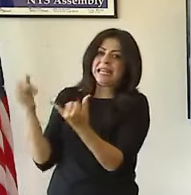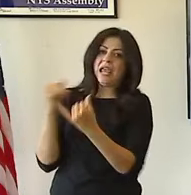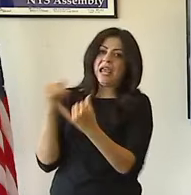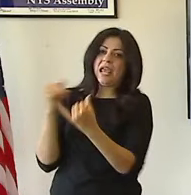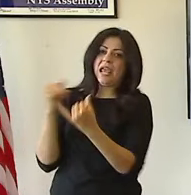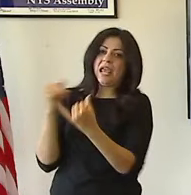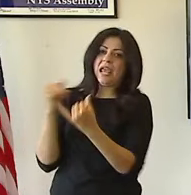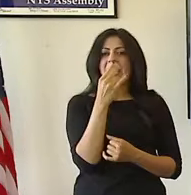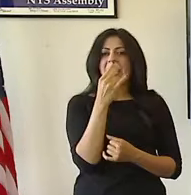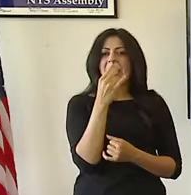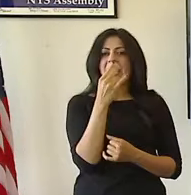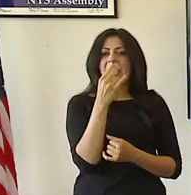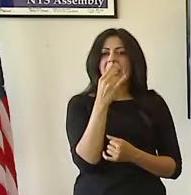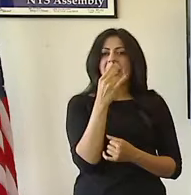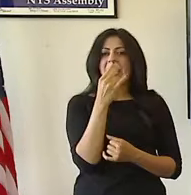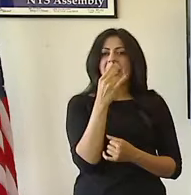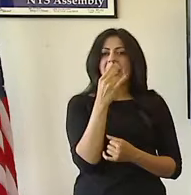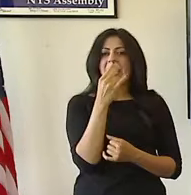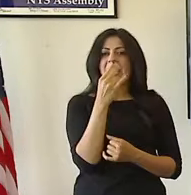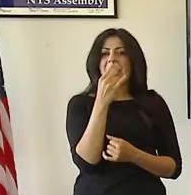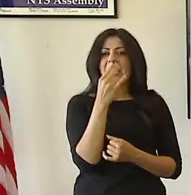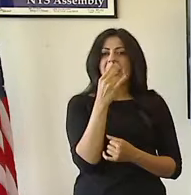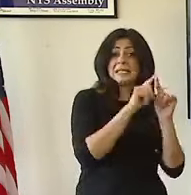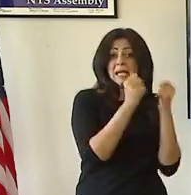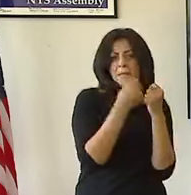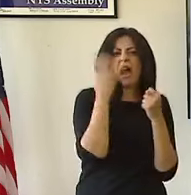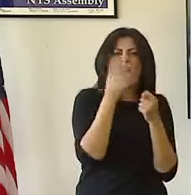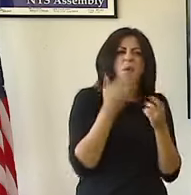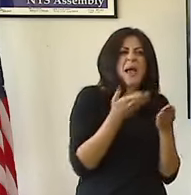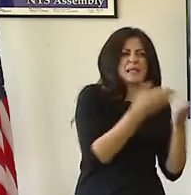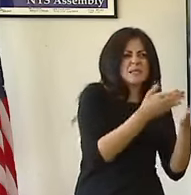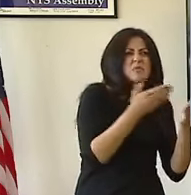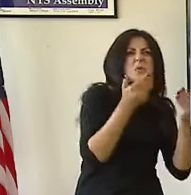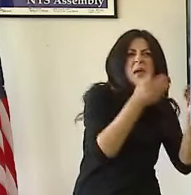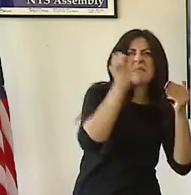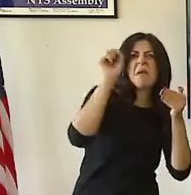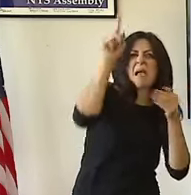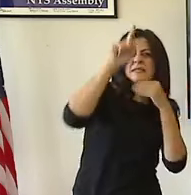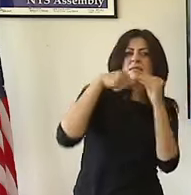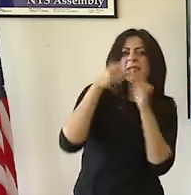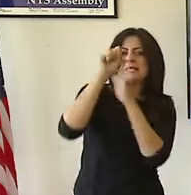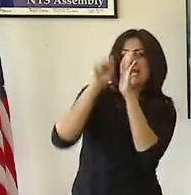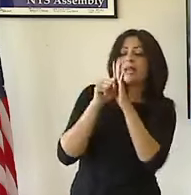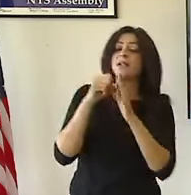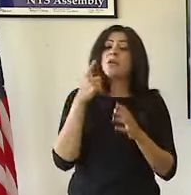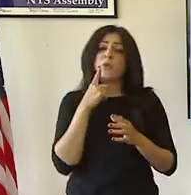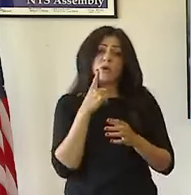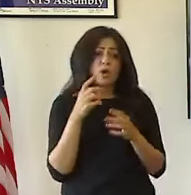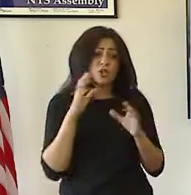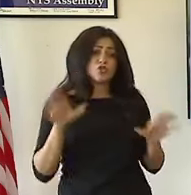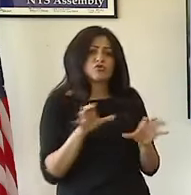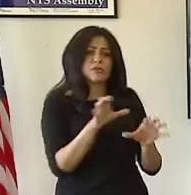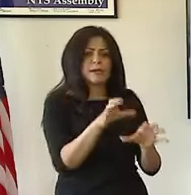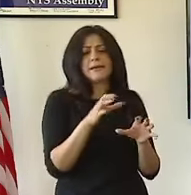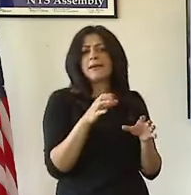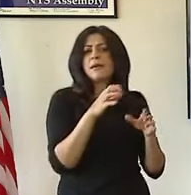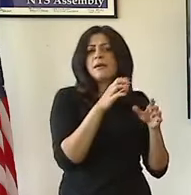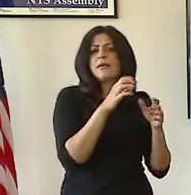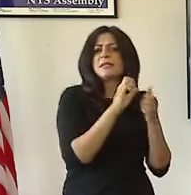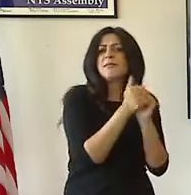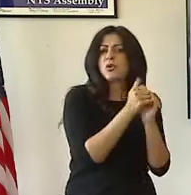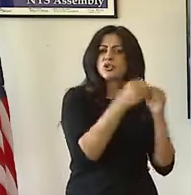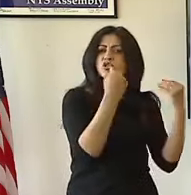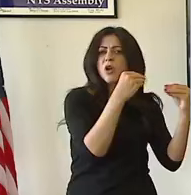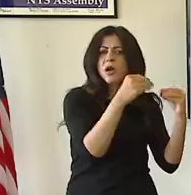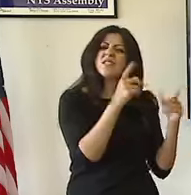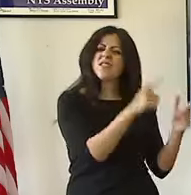county's economic development team to make that specific request. If there is no relief on that, we'd like to treat those sporting shops, those gun shops, which exist throughout